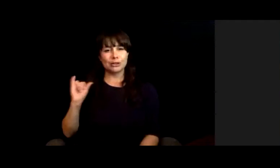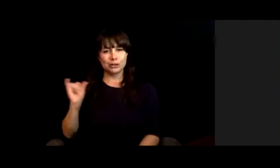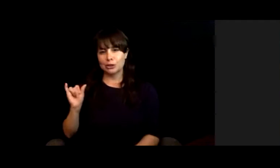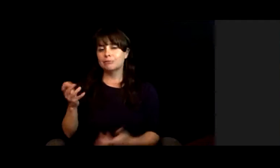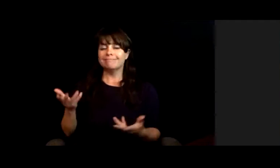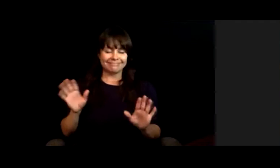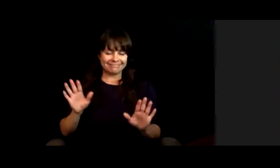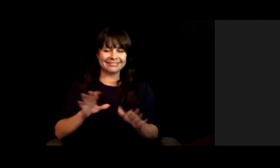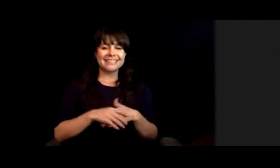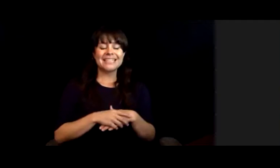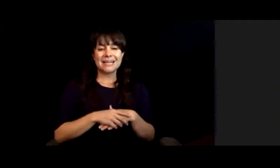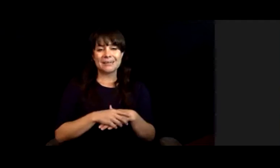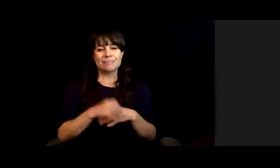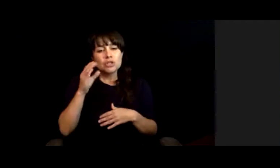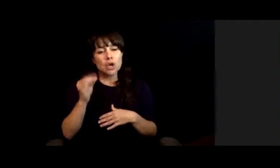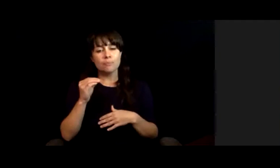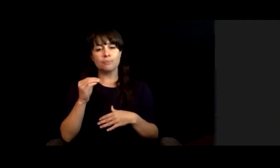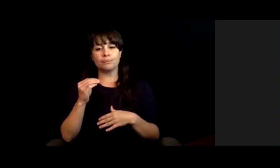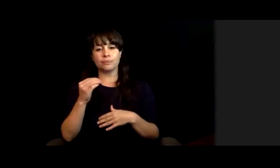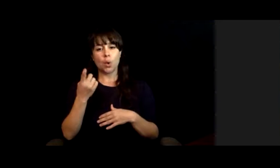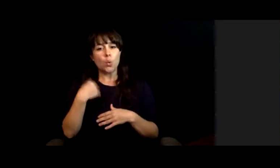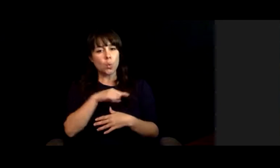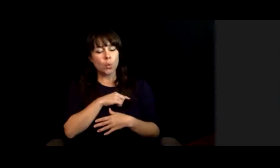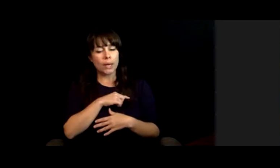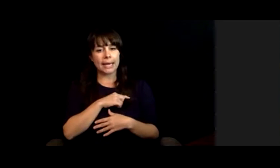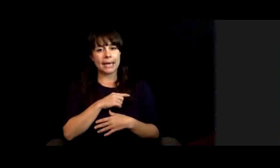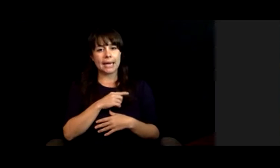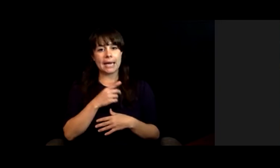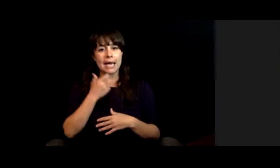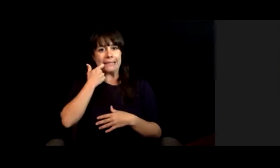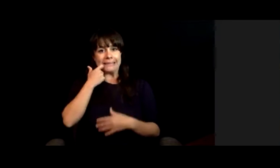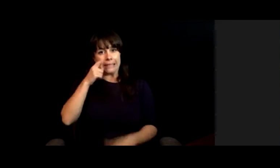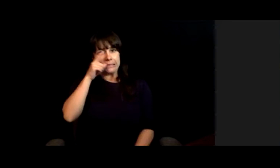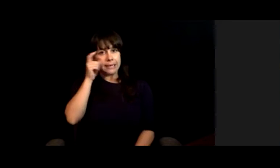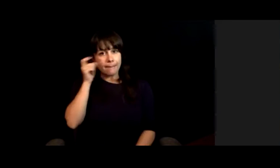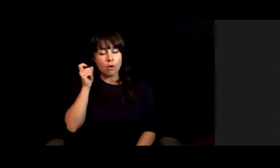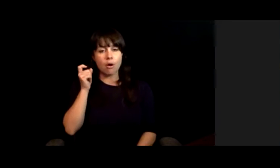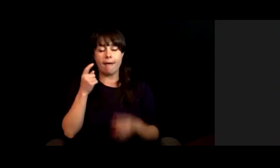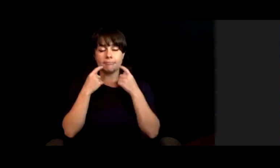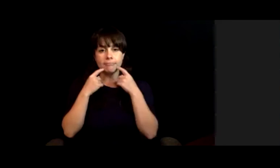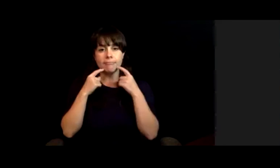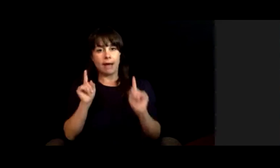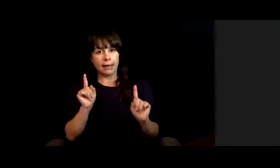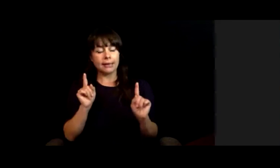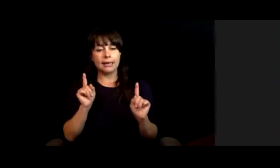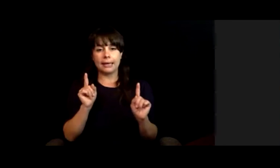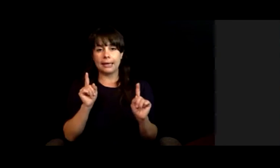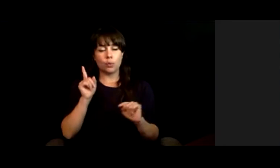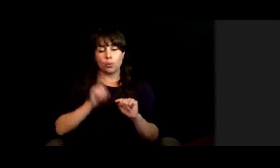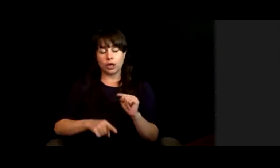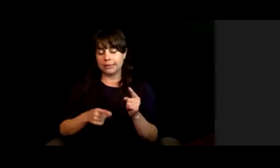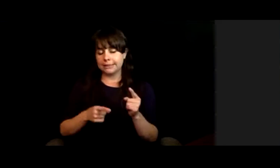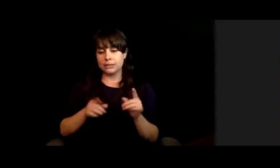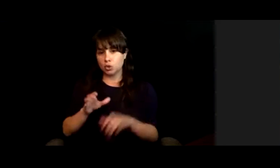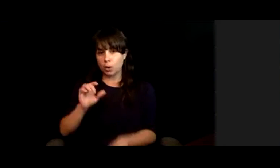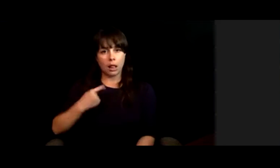And so we earlier in the summer, we finally kind of couldn't handle it anymore. And